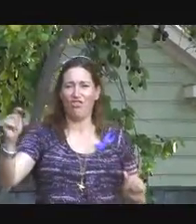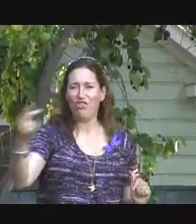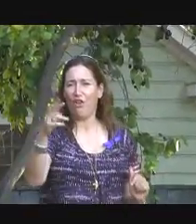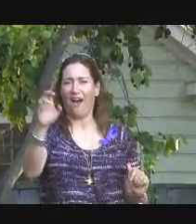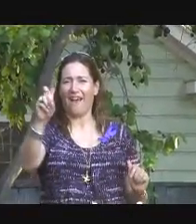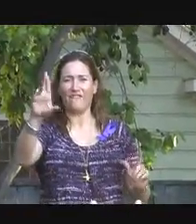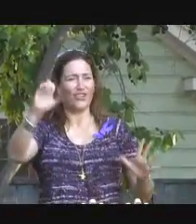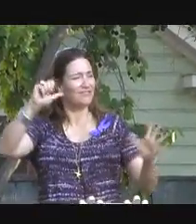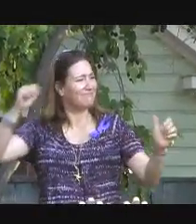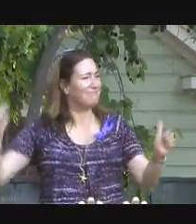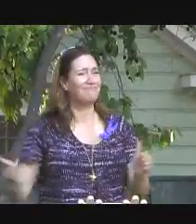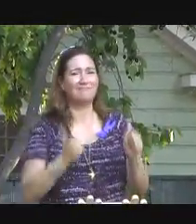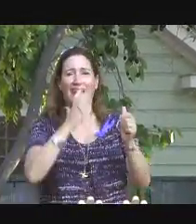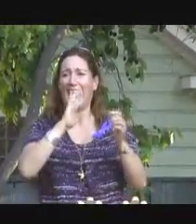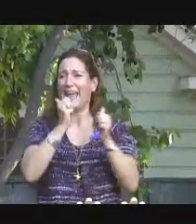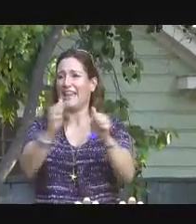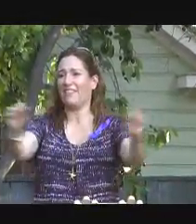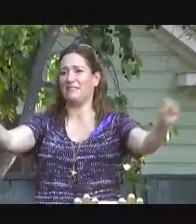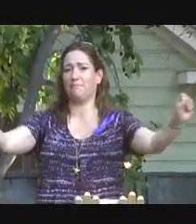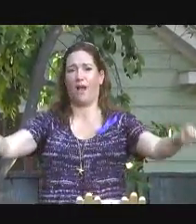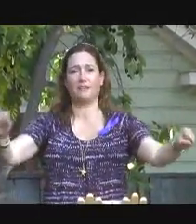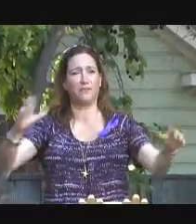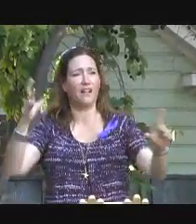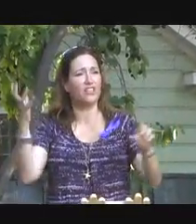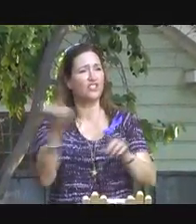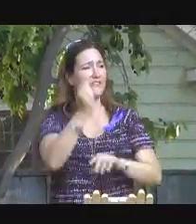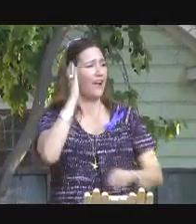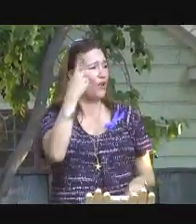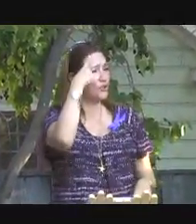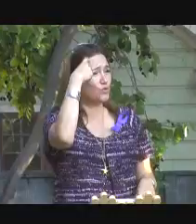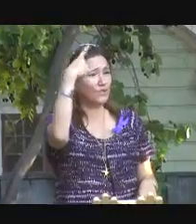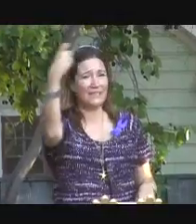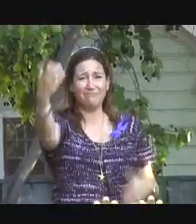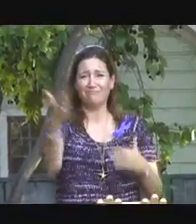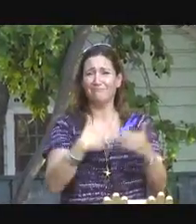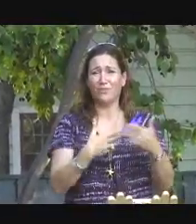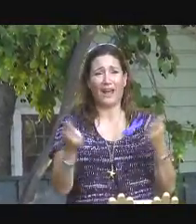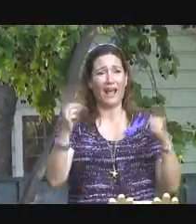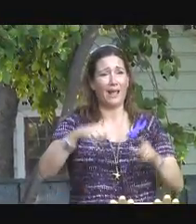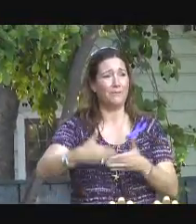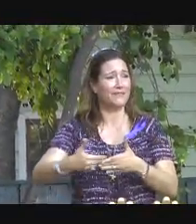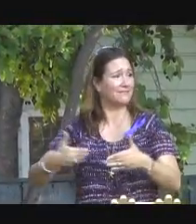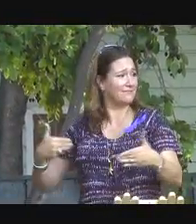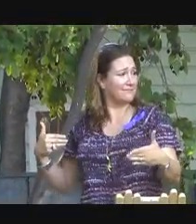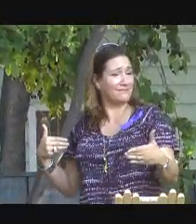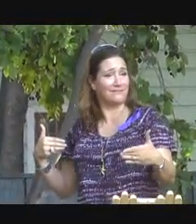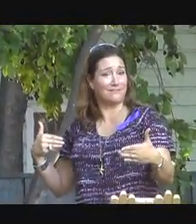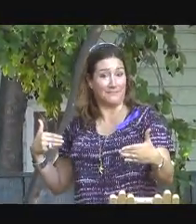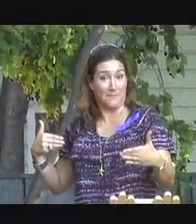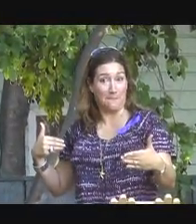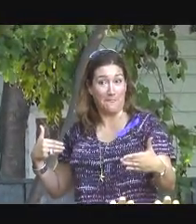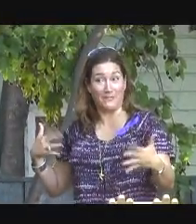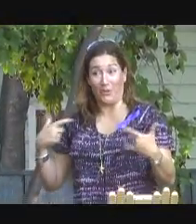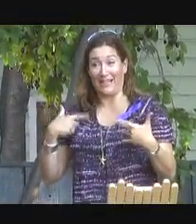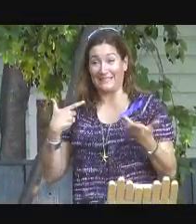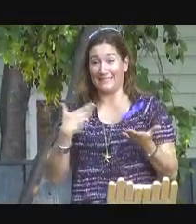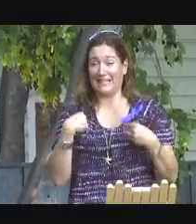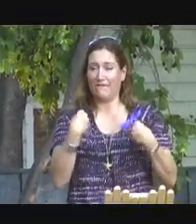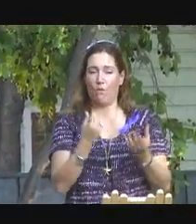We've transformed. We're now thrivers. And we can face anything and think anything is possible and chase our dreams.